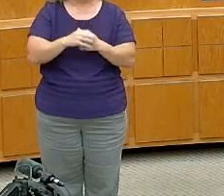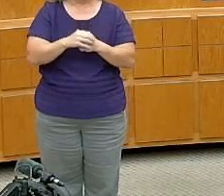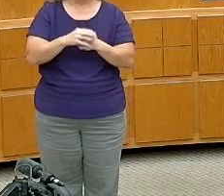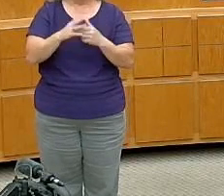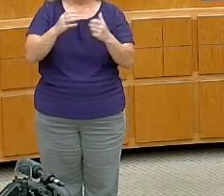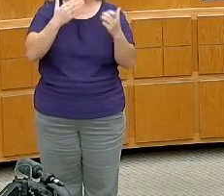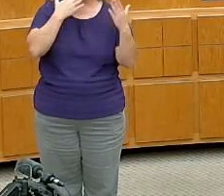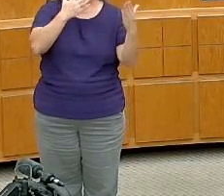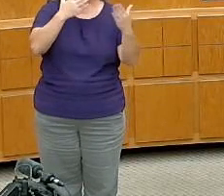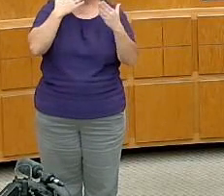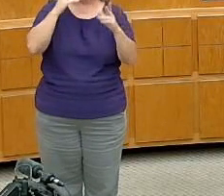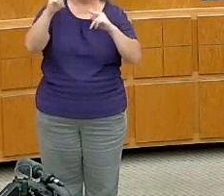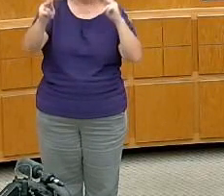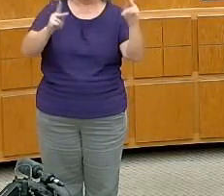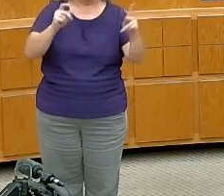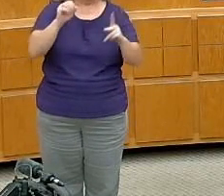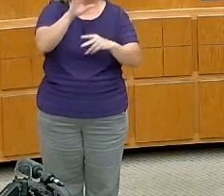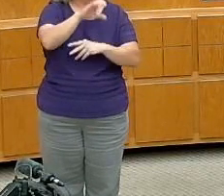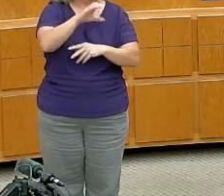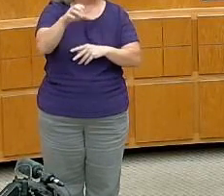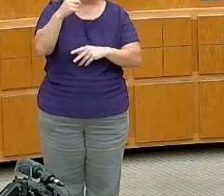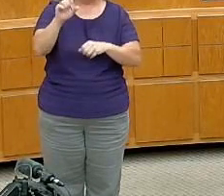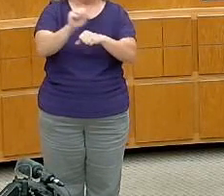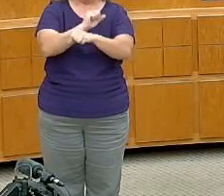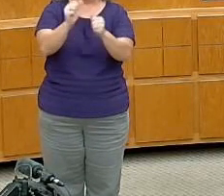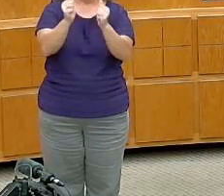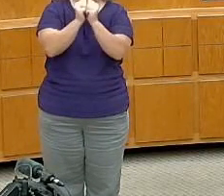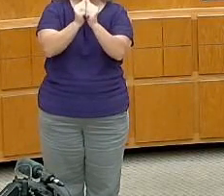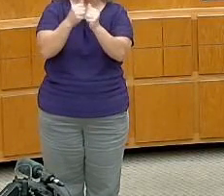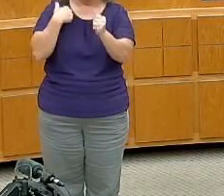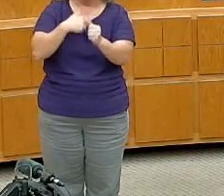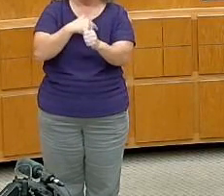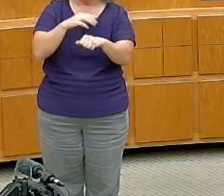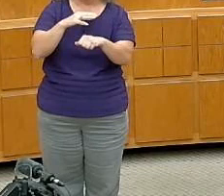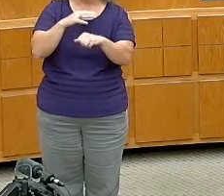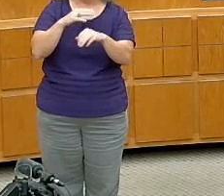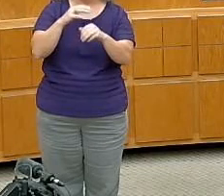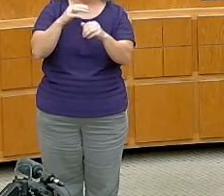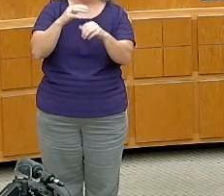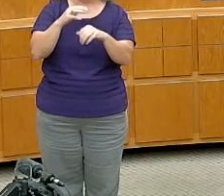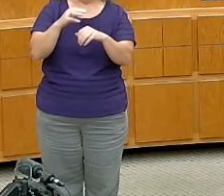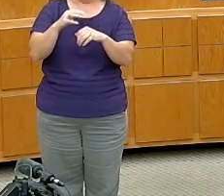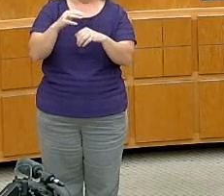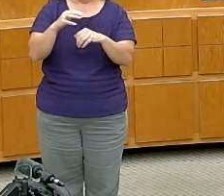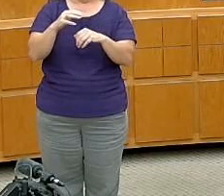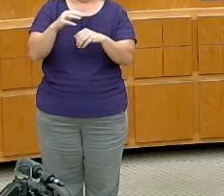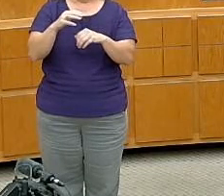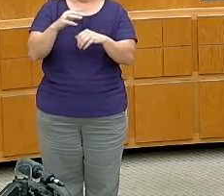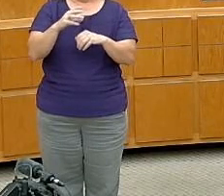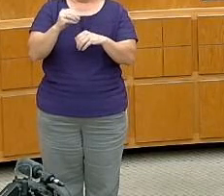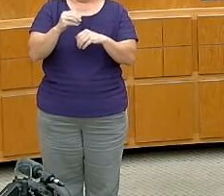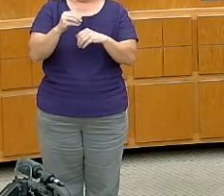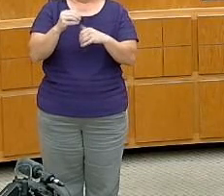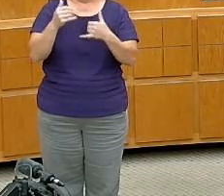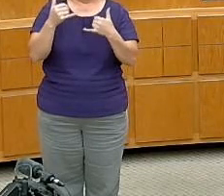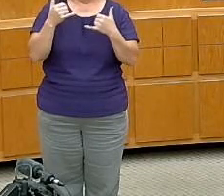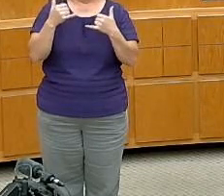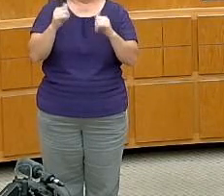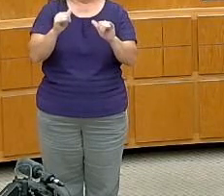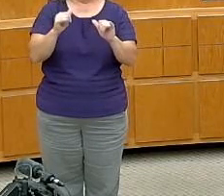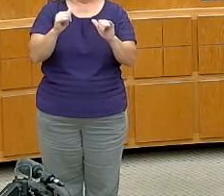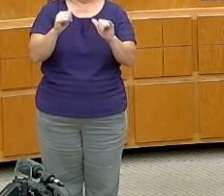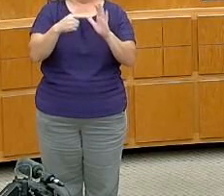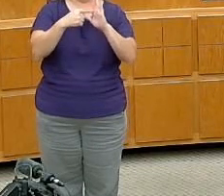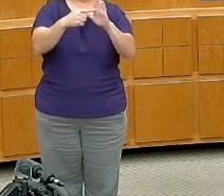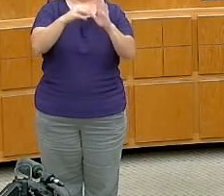to thank the citizens of Corpus Christi for working with us on this and continuing to express their